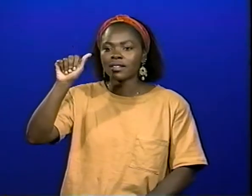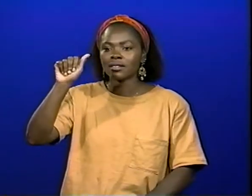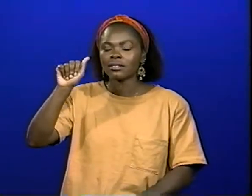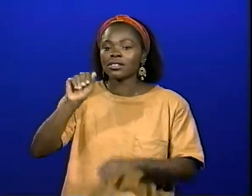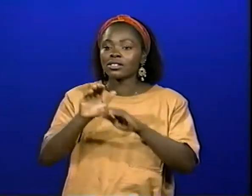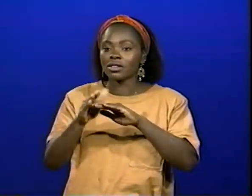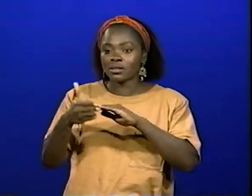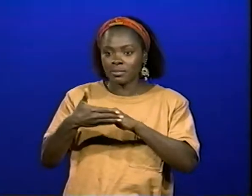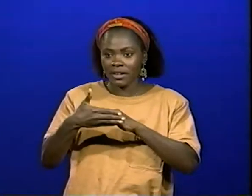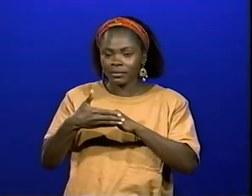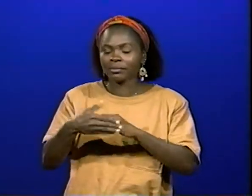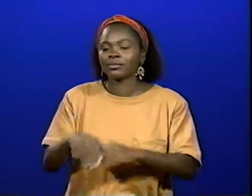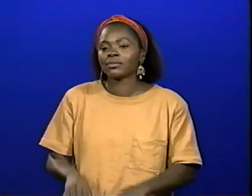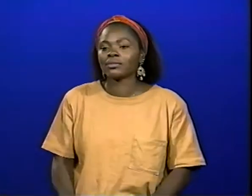I'm from Jamaica.